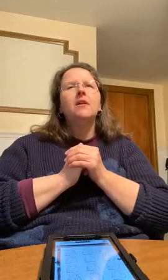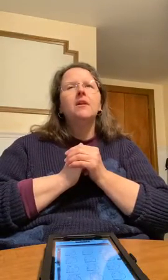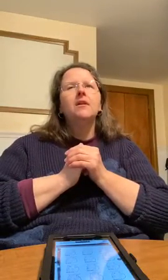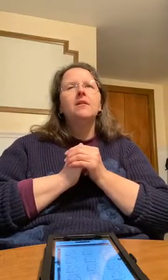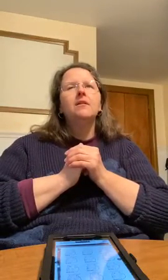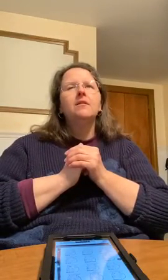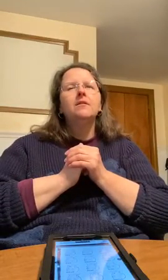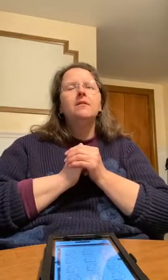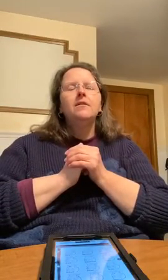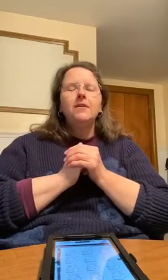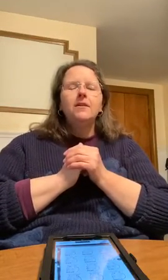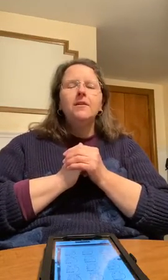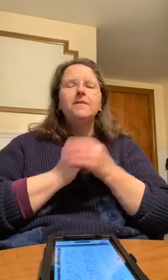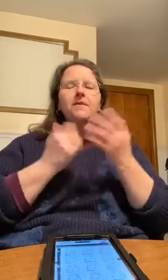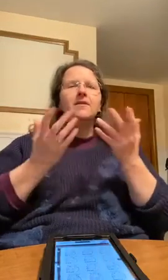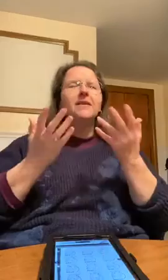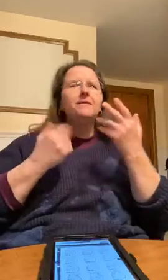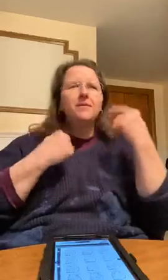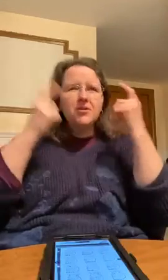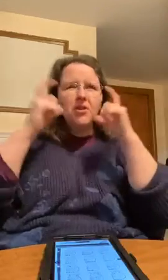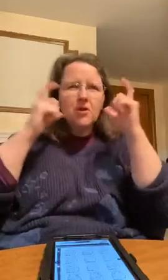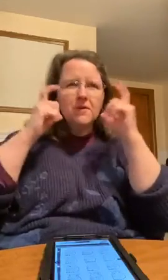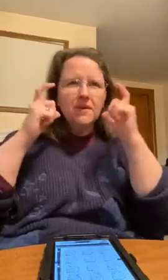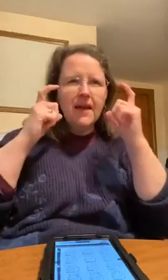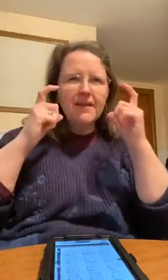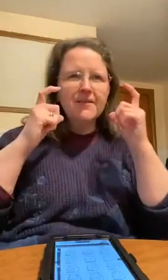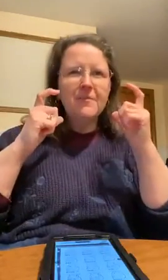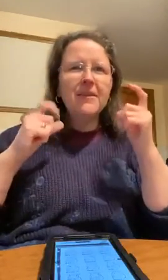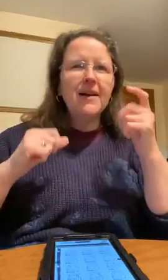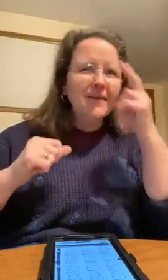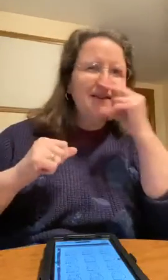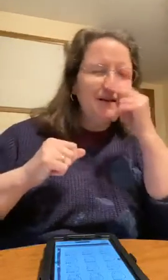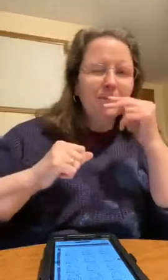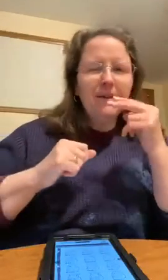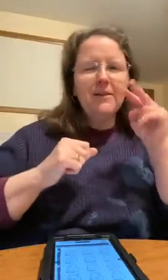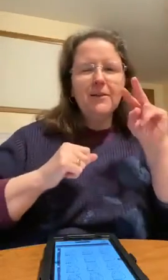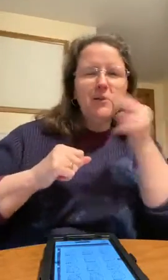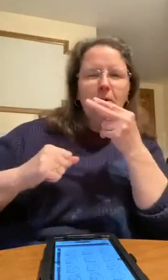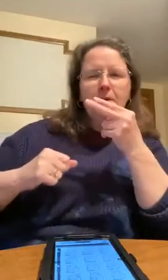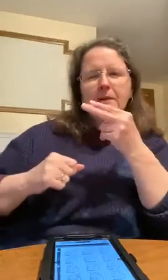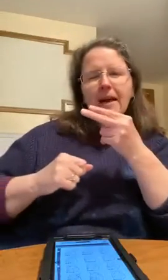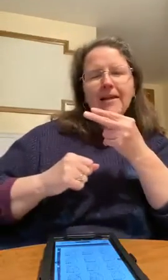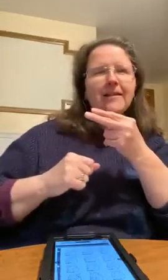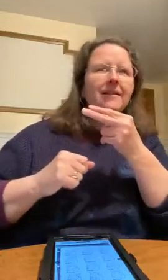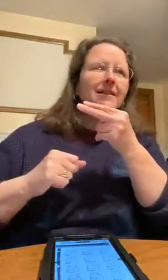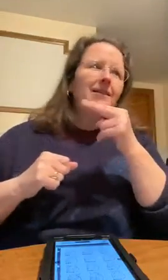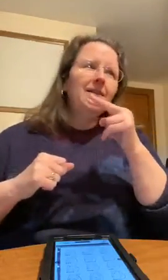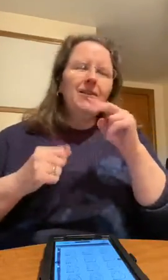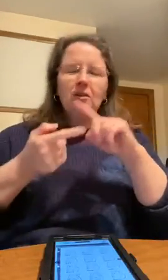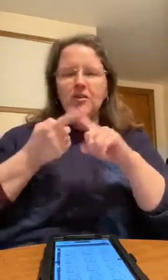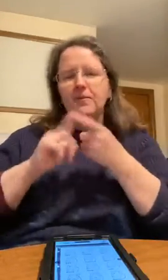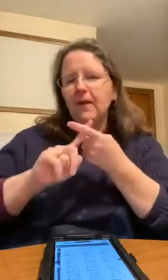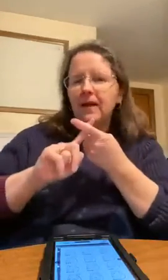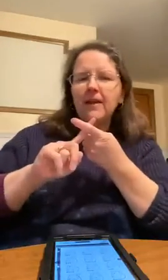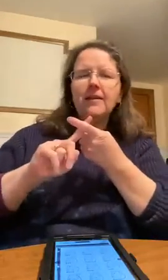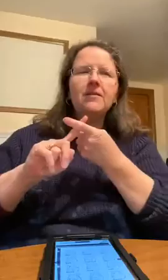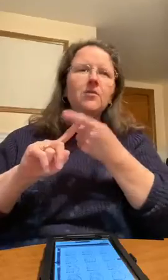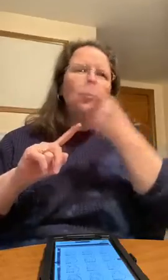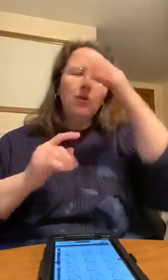tired. If you show your face, sometimes it's kind of funny. You look over at your friend or your